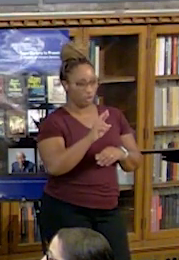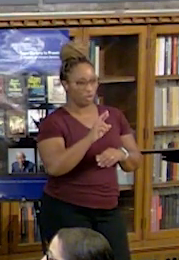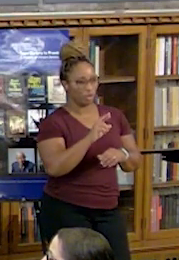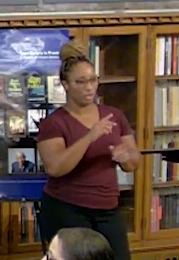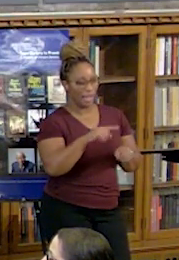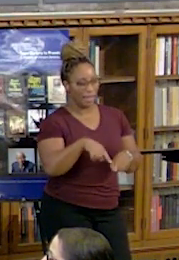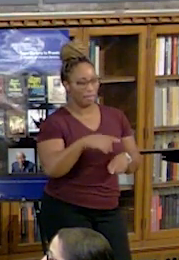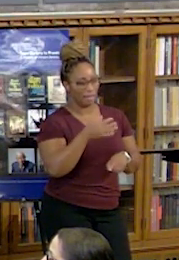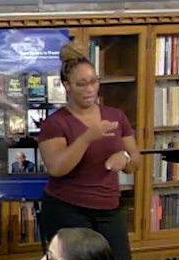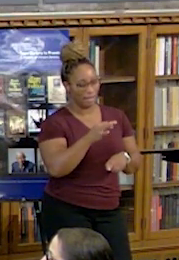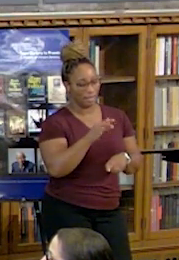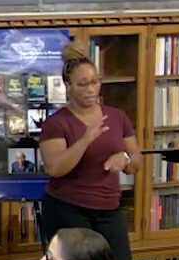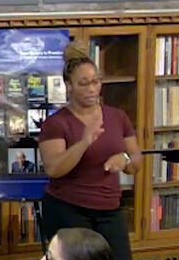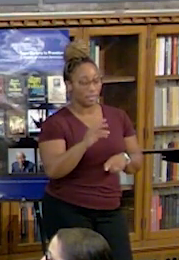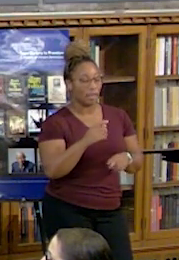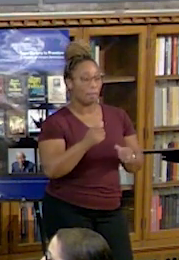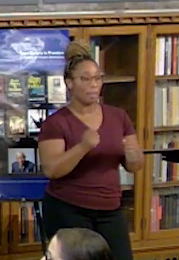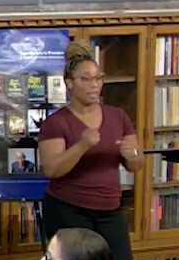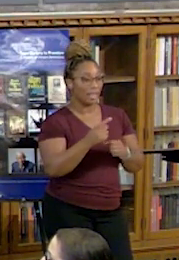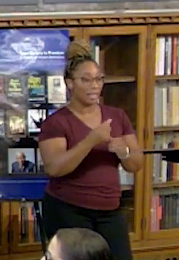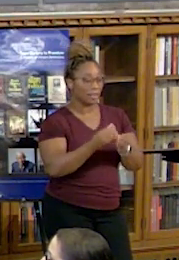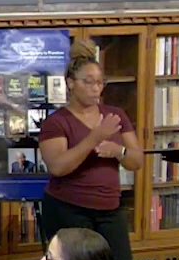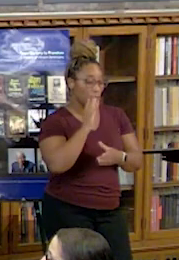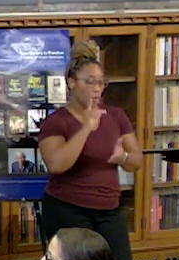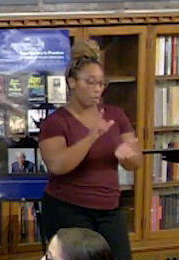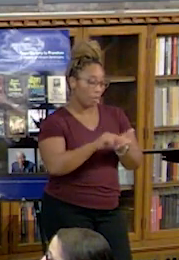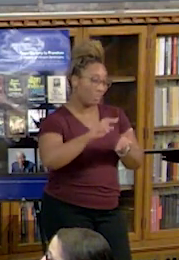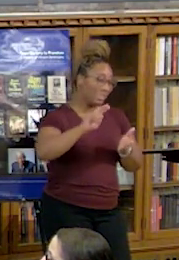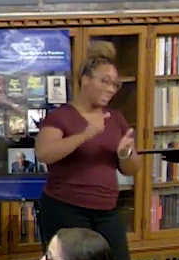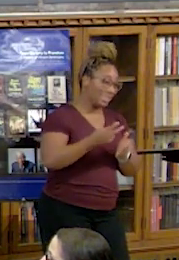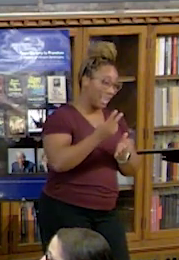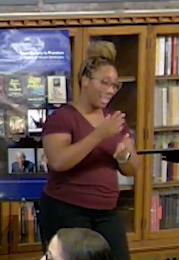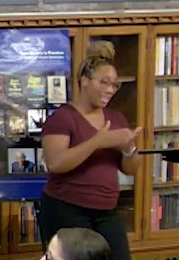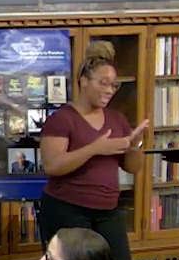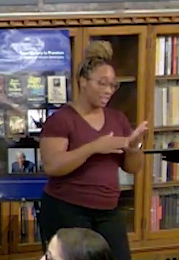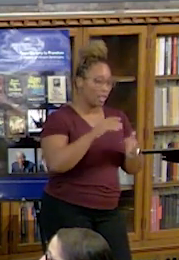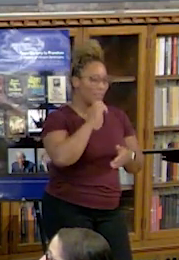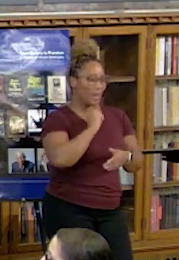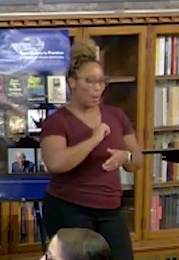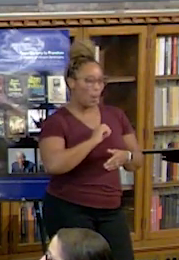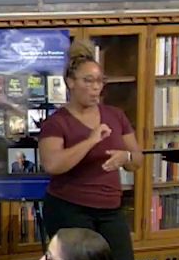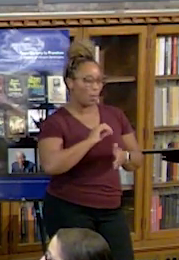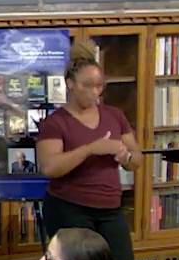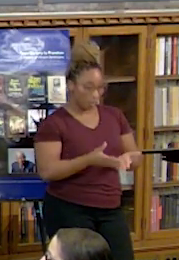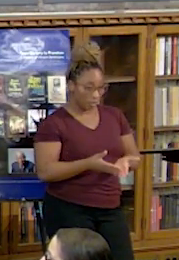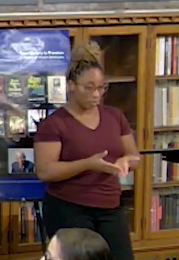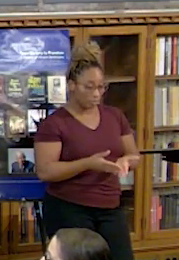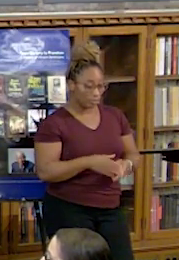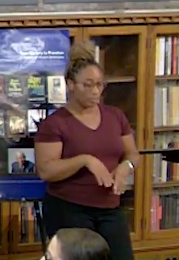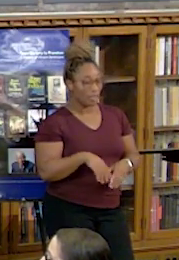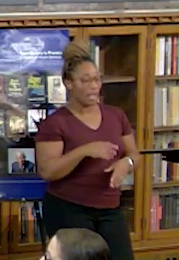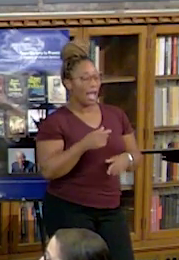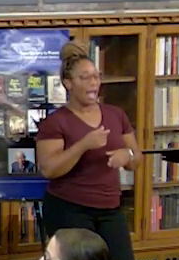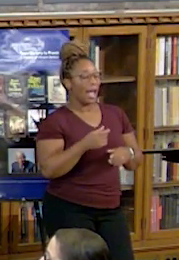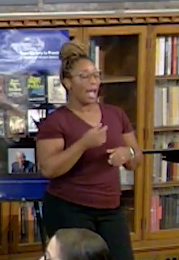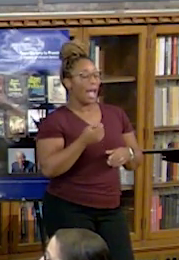spring um Norton will publish the second edition of that old book